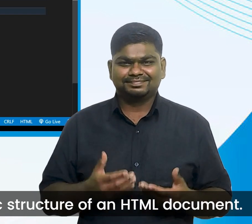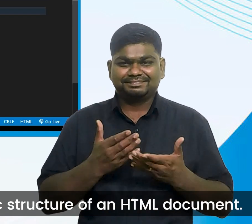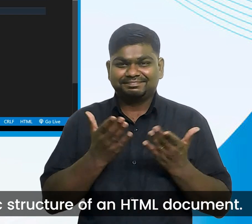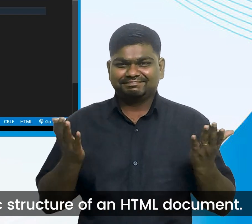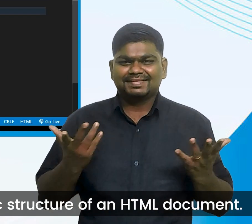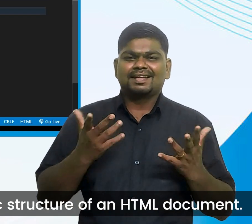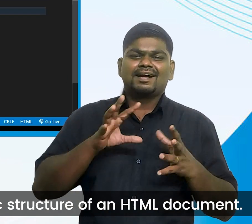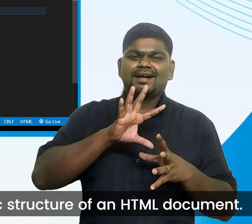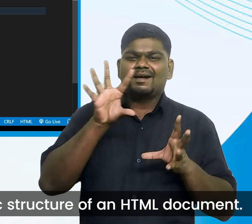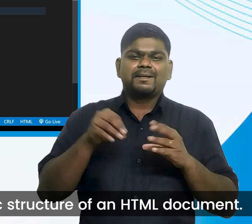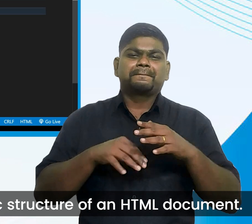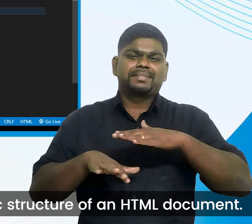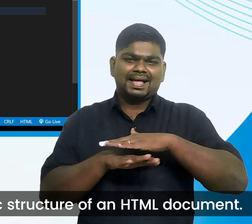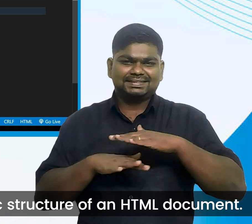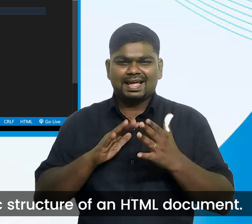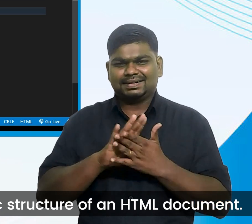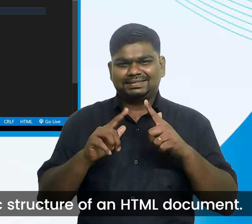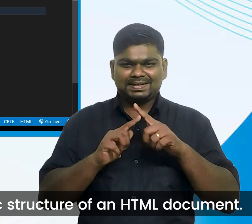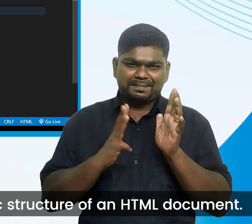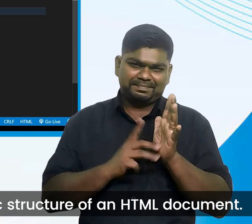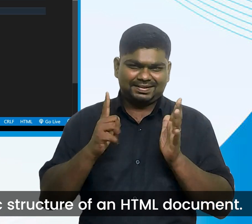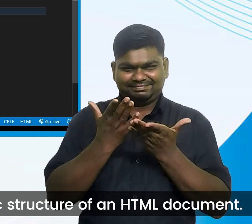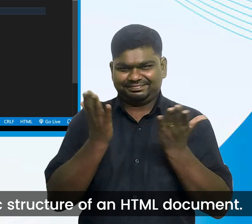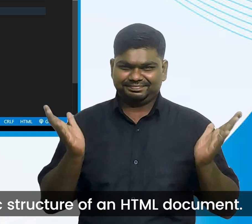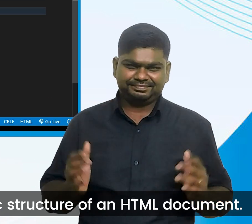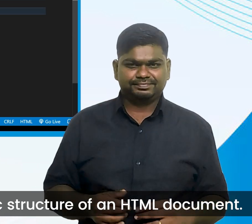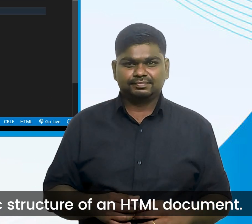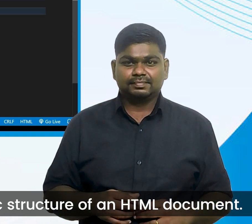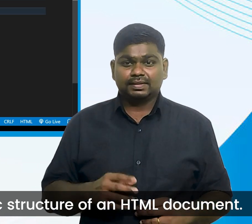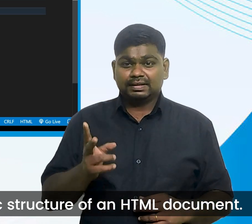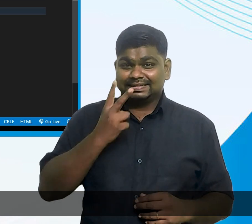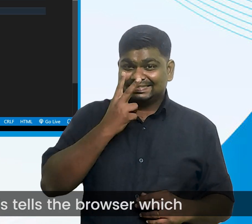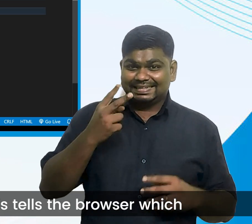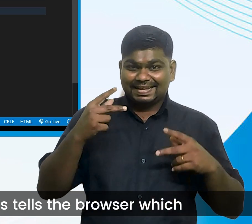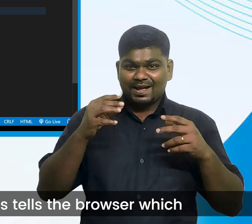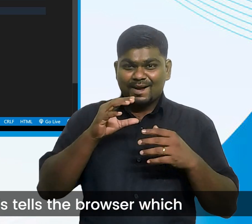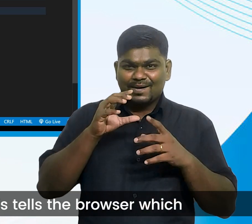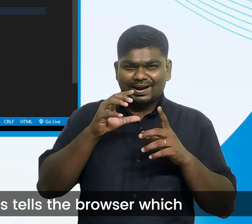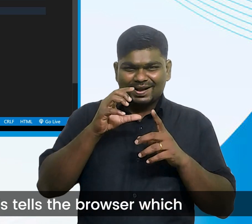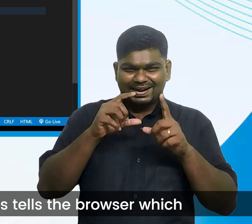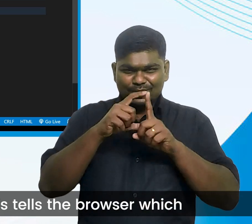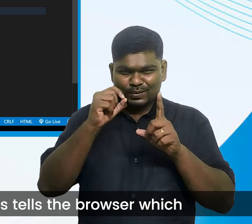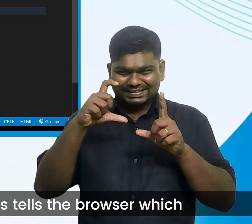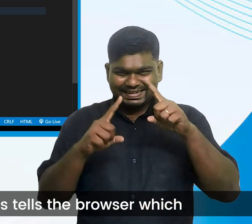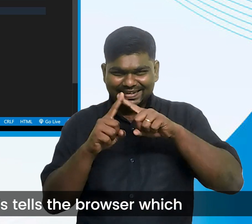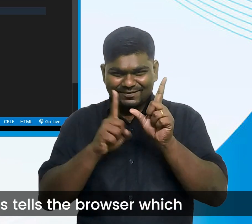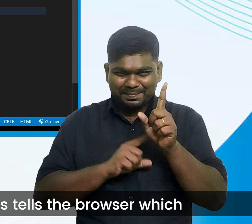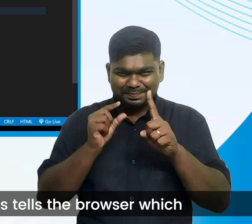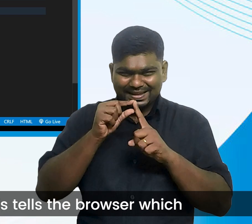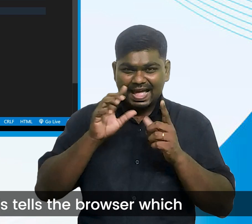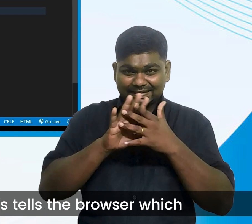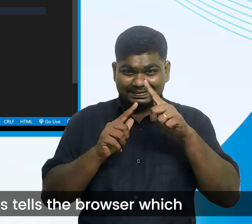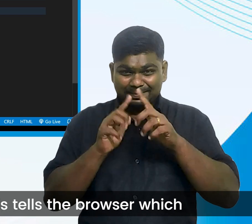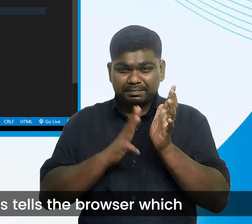If you see here, this is the basic structure of an HTML document. We have a doc type HTML.